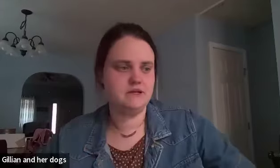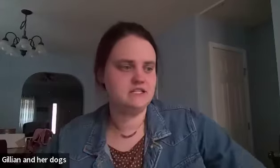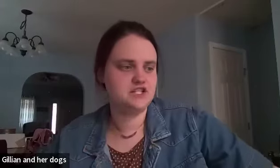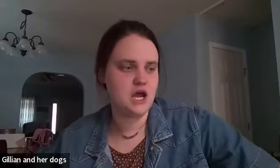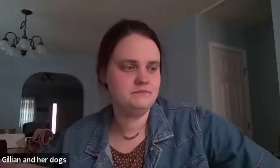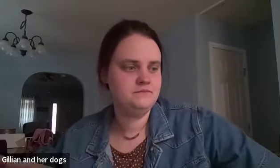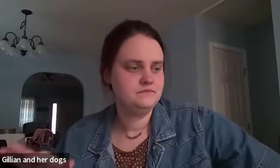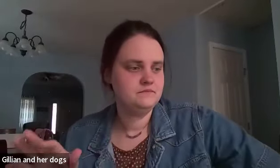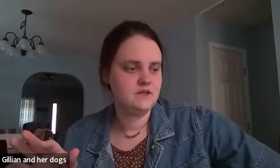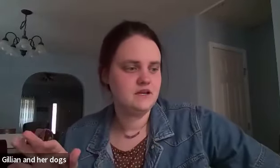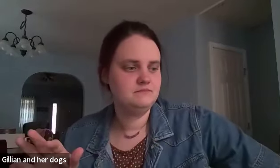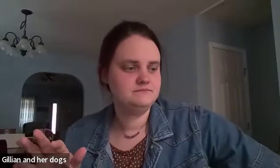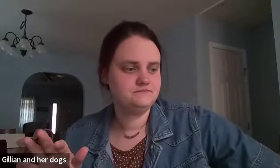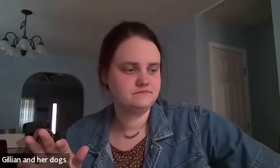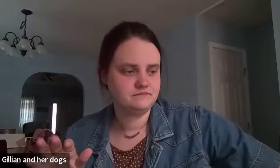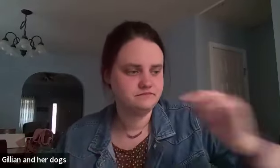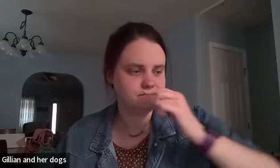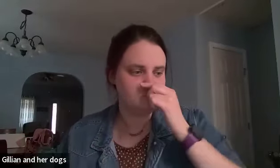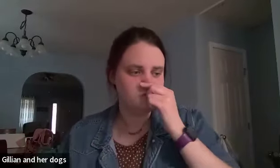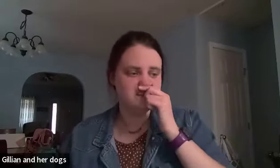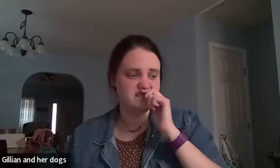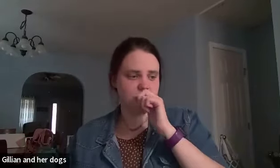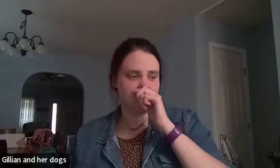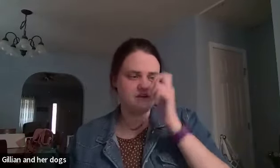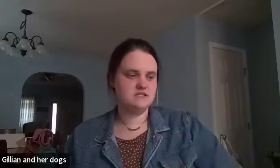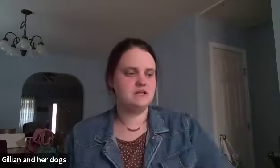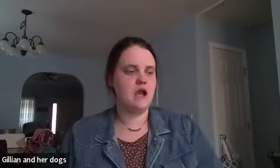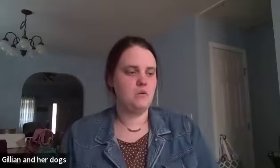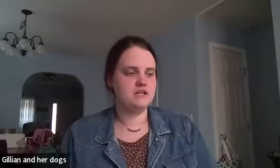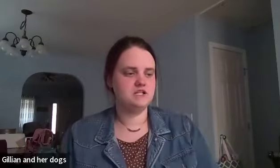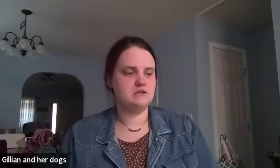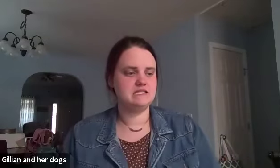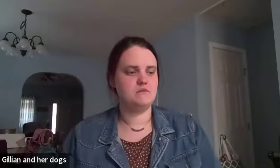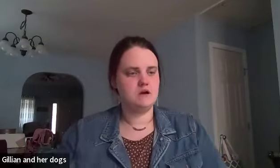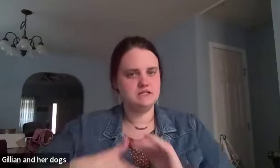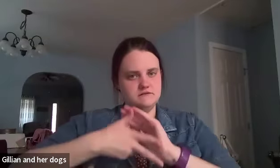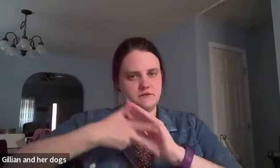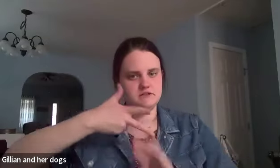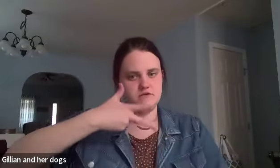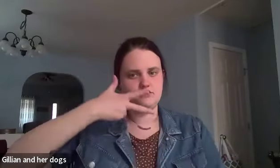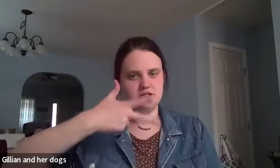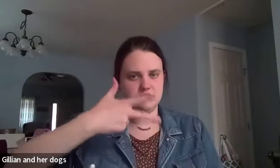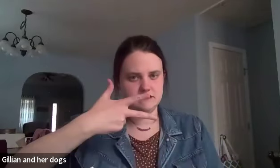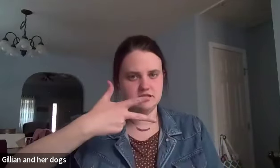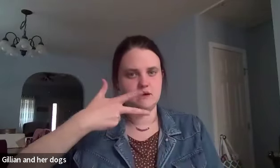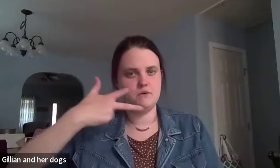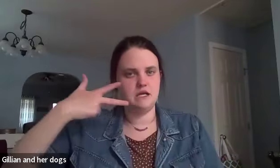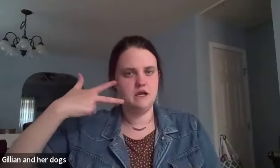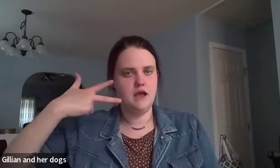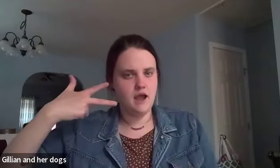them into the chat. Okay. So the first thing I want to do is I wanted to focus on the three sentences that we